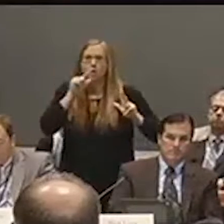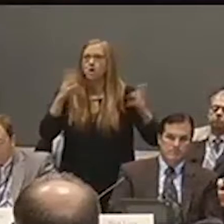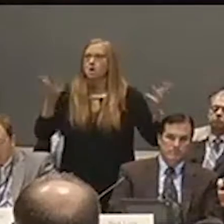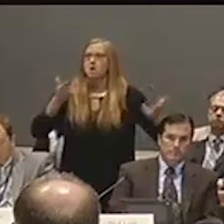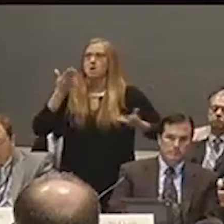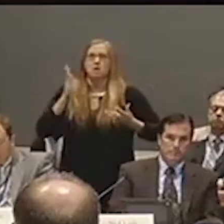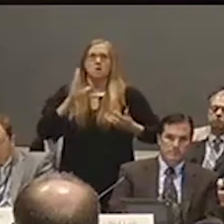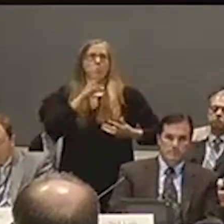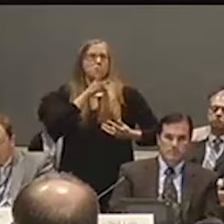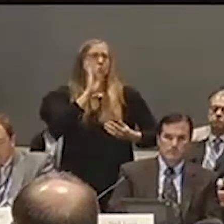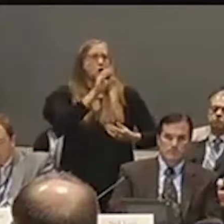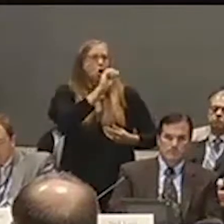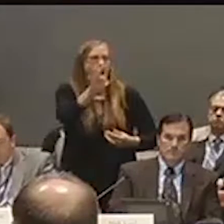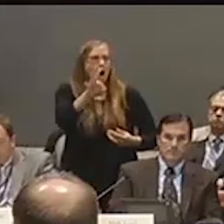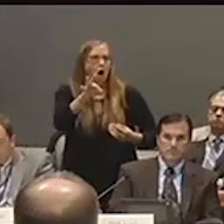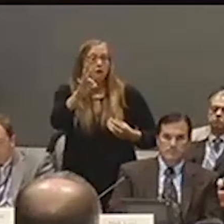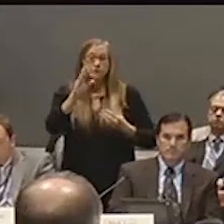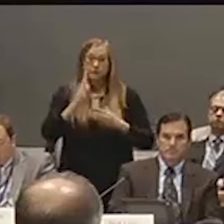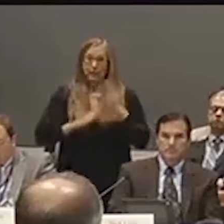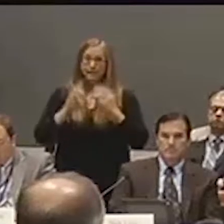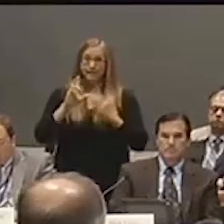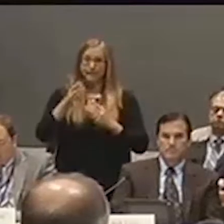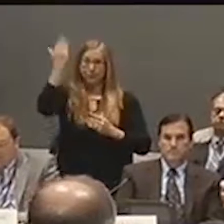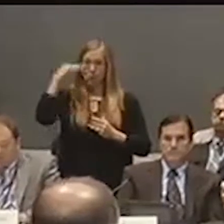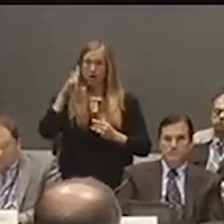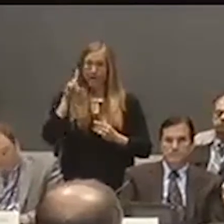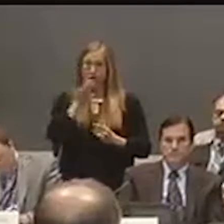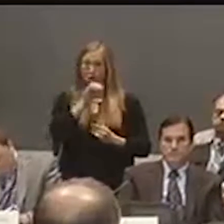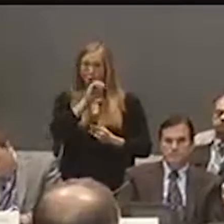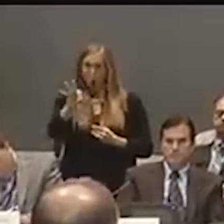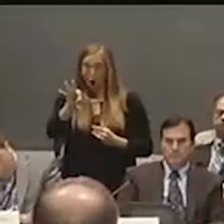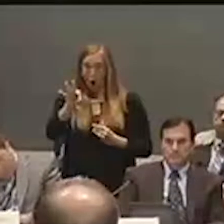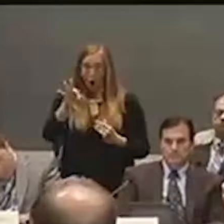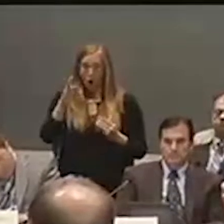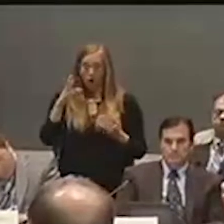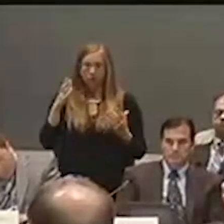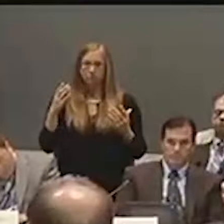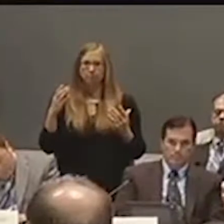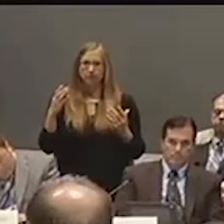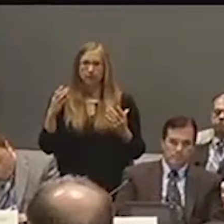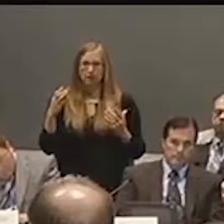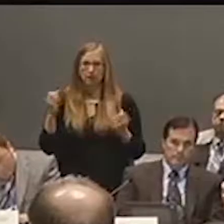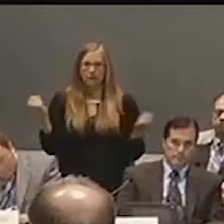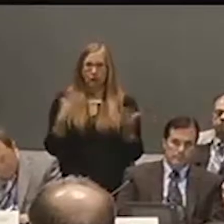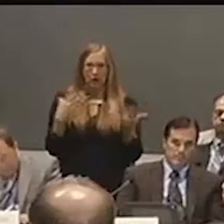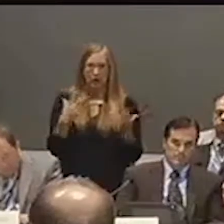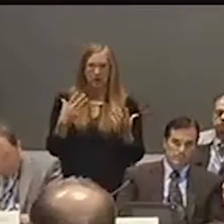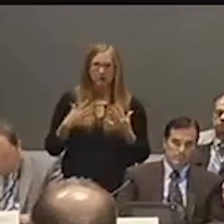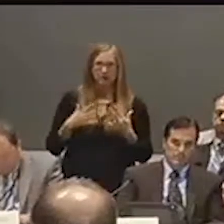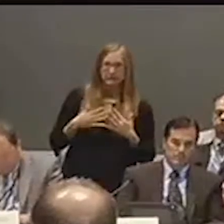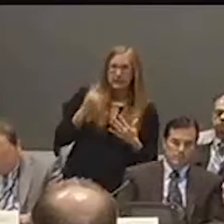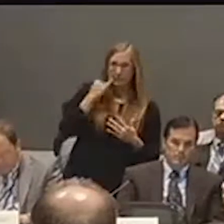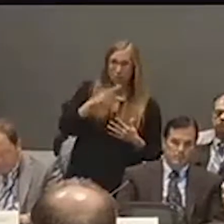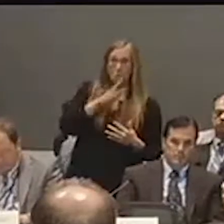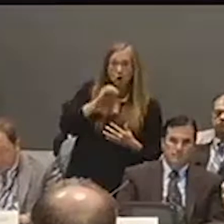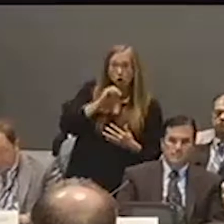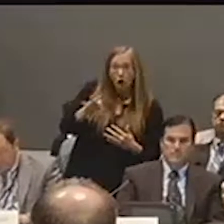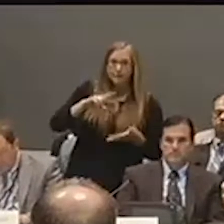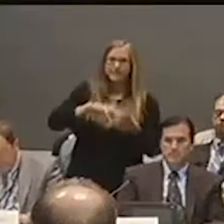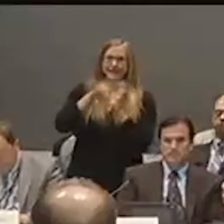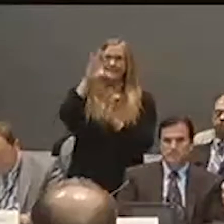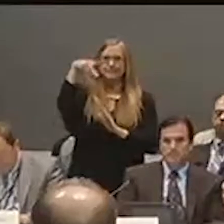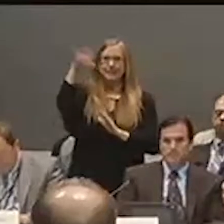shutoffs, and some who had had shutoffs but hadn't yet been identified and were afraid their children were going to be taken and put in protective